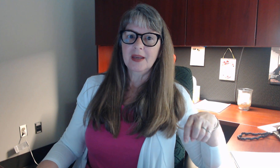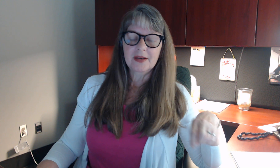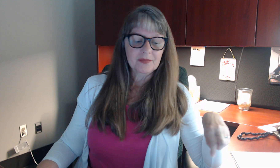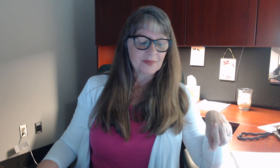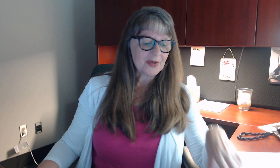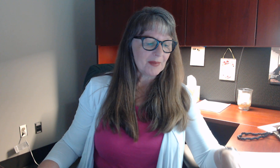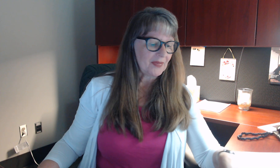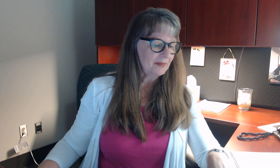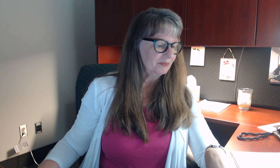Sorry about that.